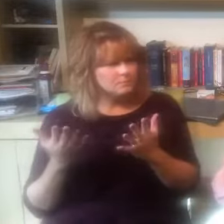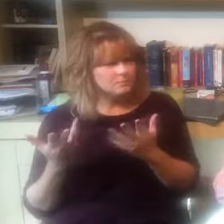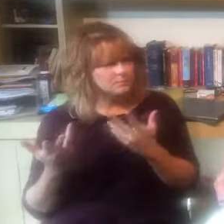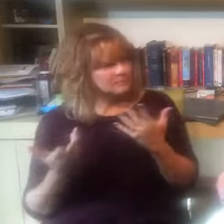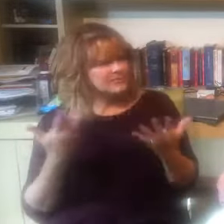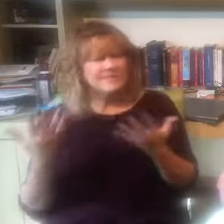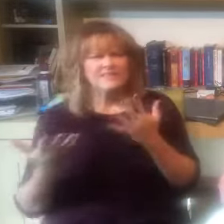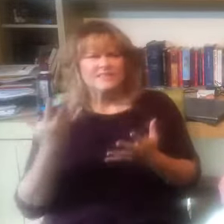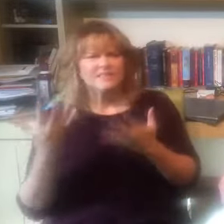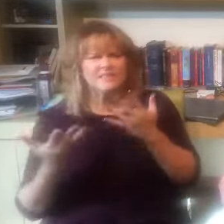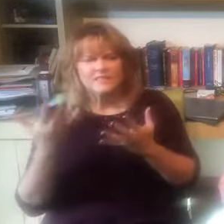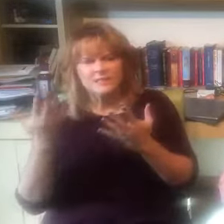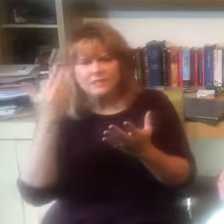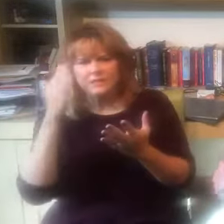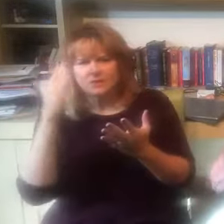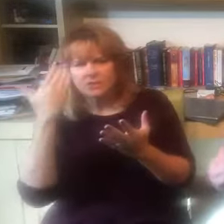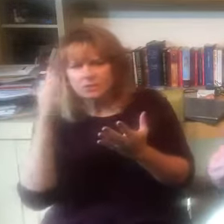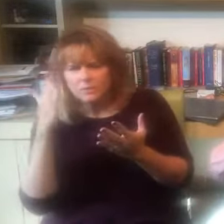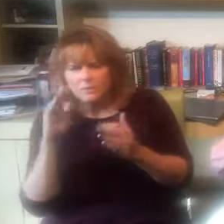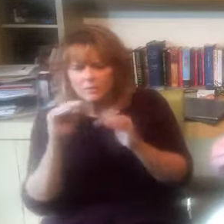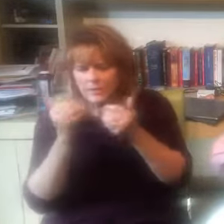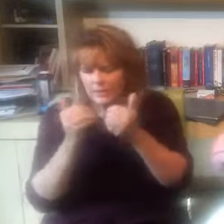Oh, how can I put this? He